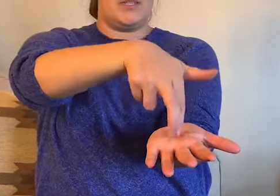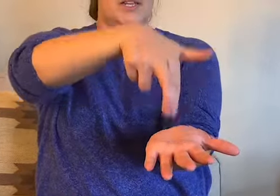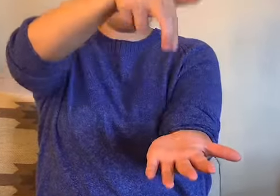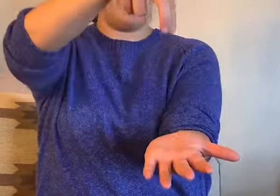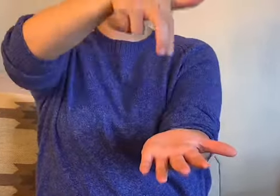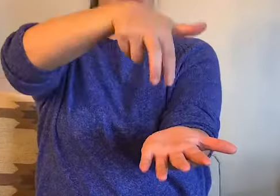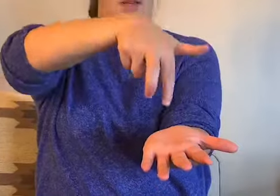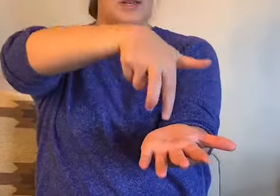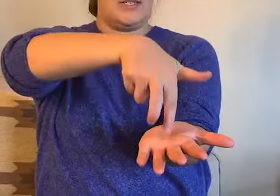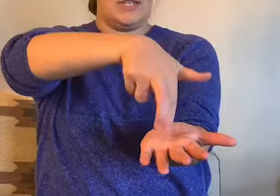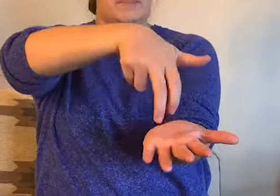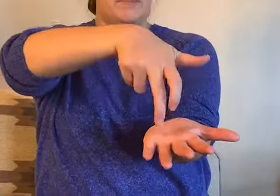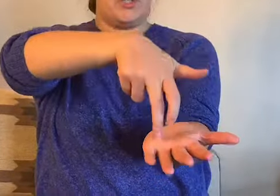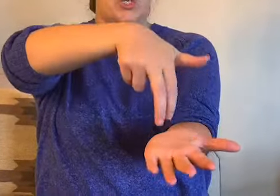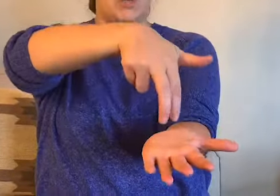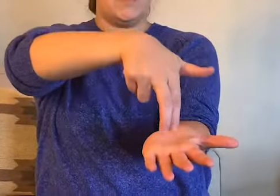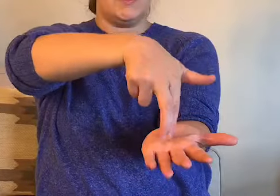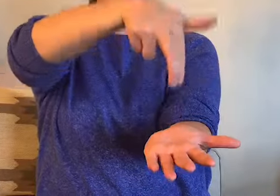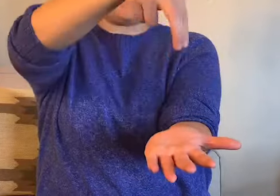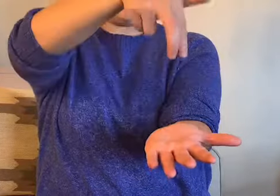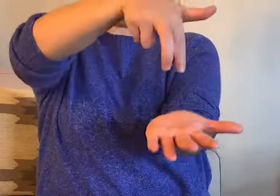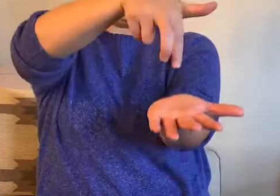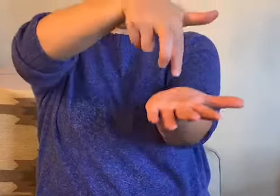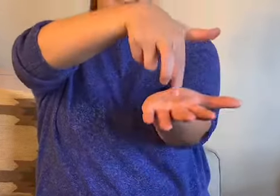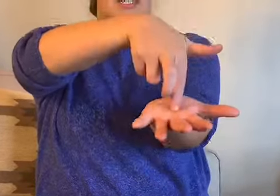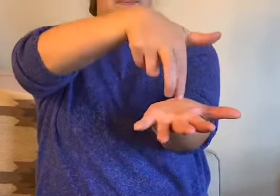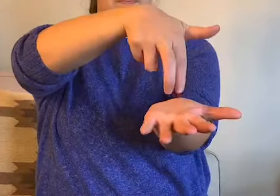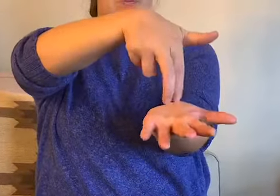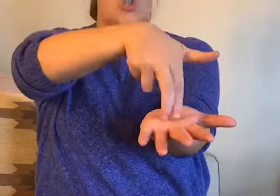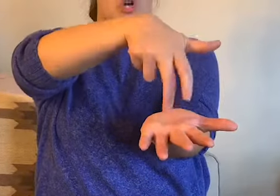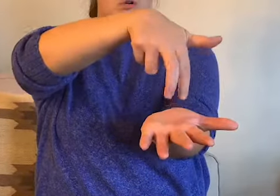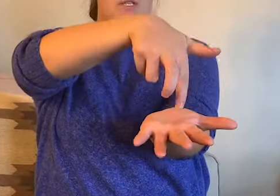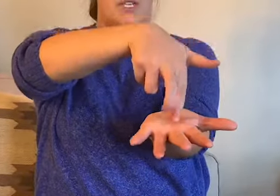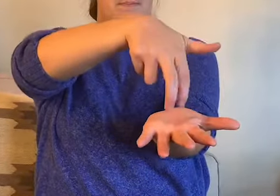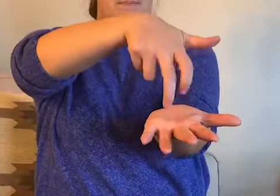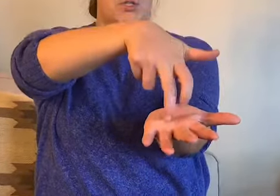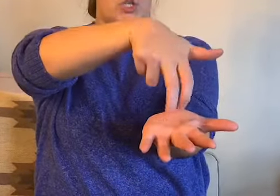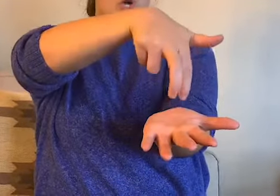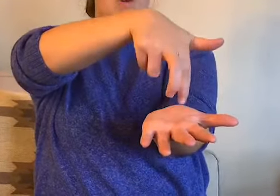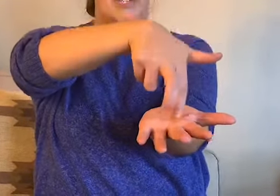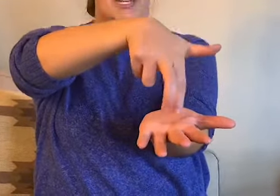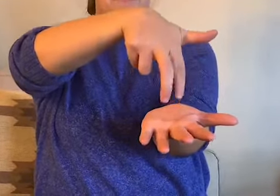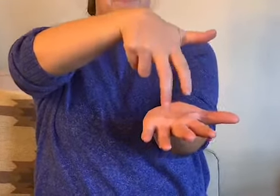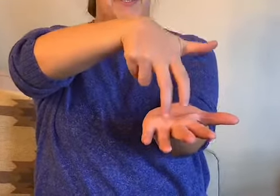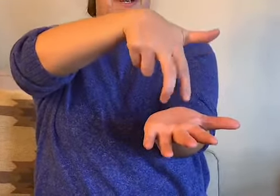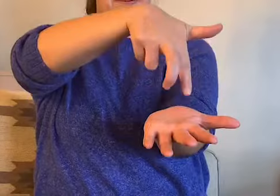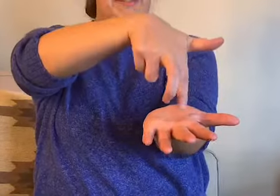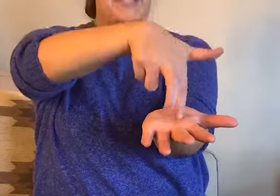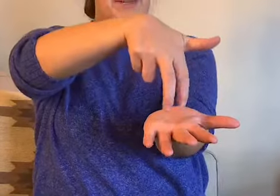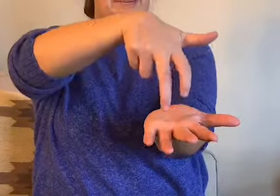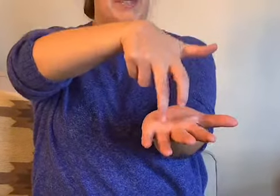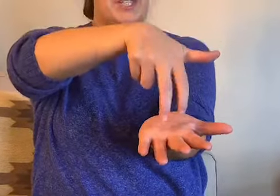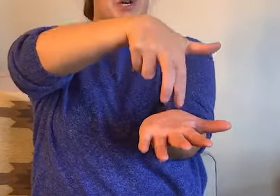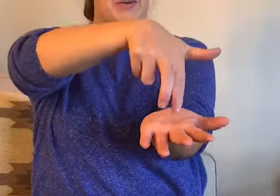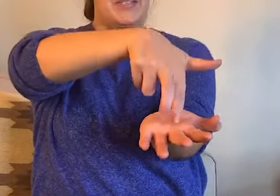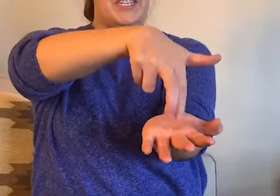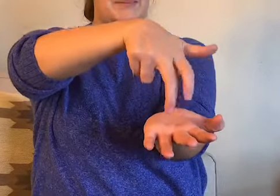step, tiptoe, step, tiptoe, tiptoe, tiptoe, tiptoe,